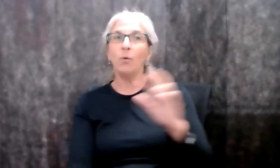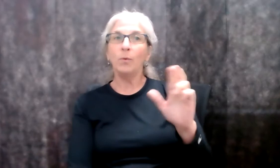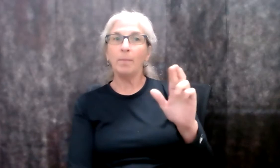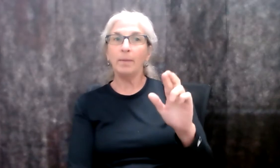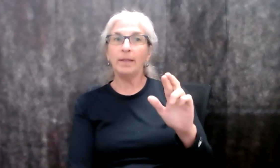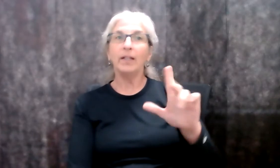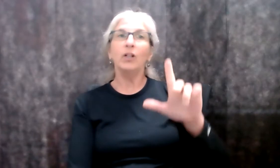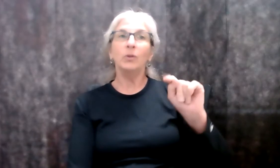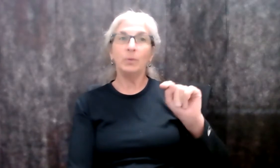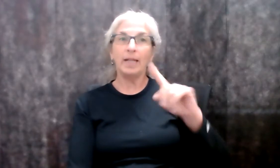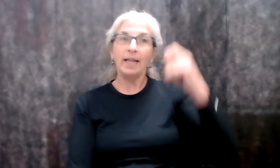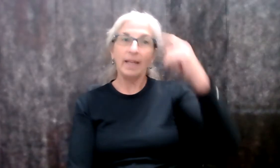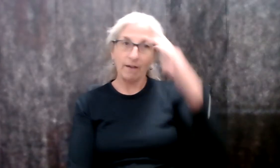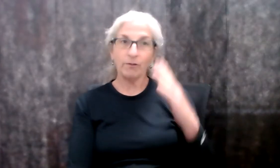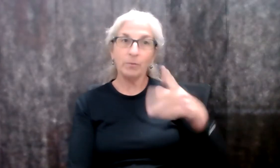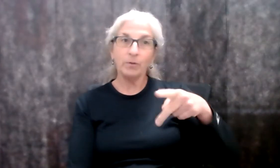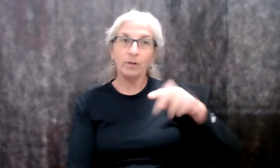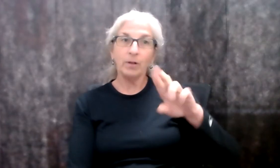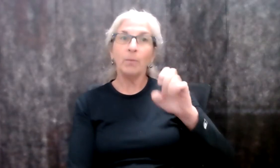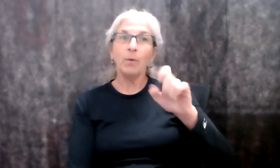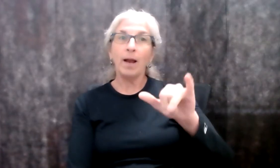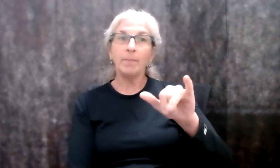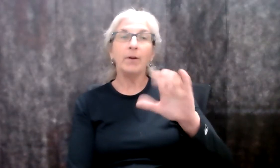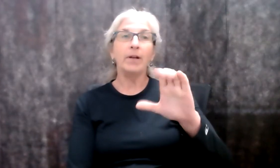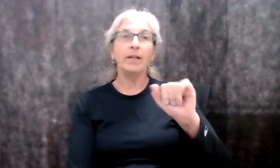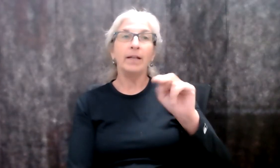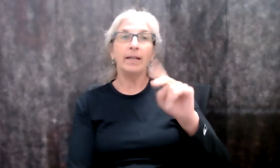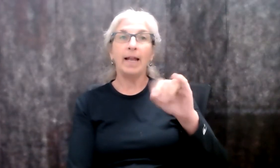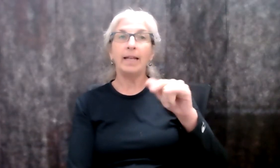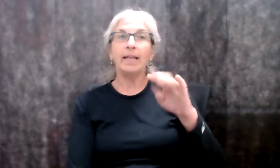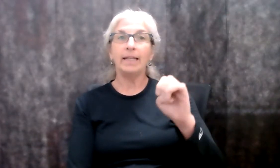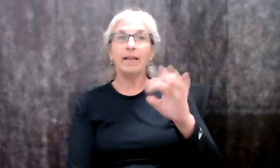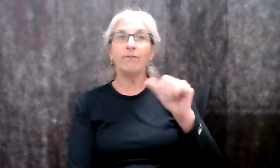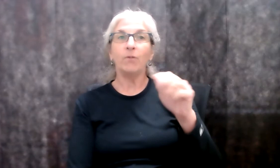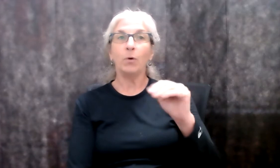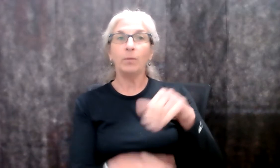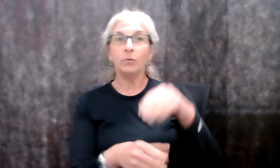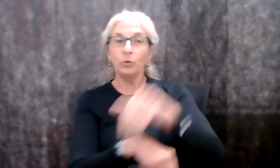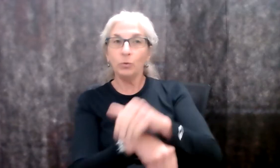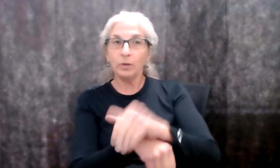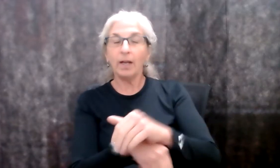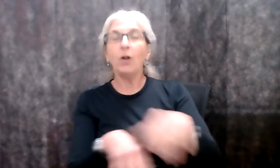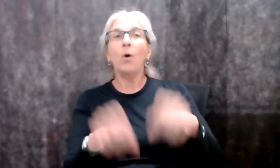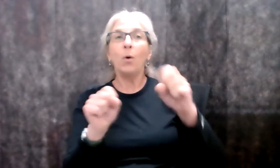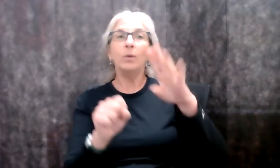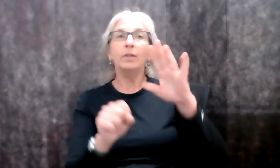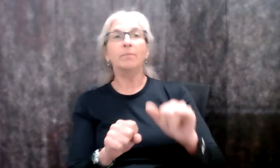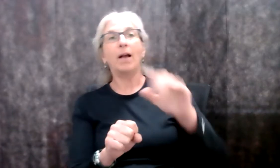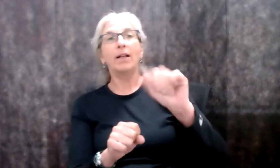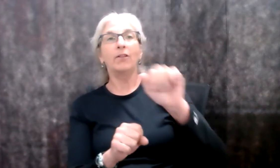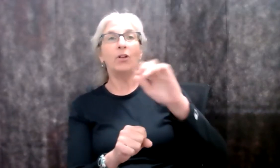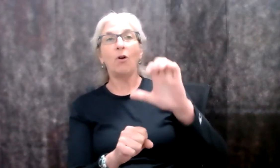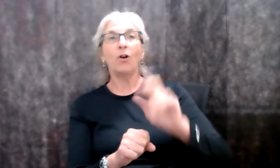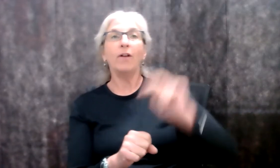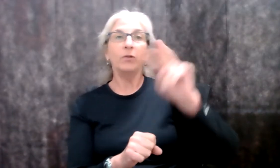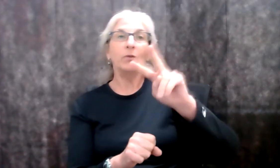Governor Primary Candidate Forum tonight, hosted by the ARC of Northern Virginia, the Autism Society of Northern Virginia, Virginia